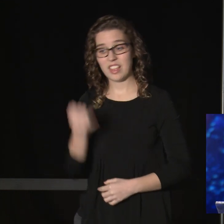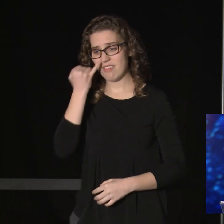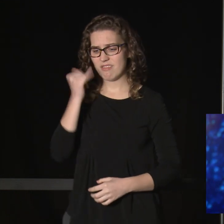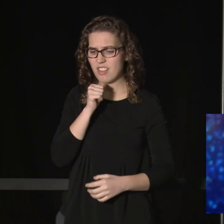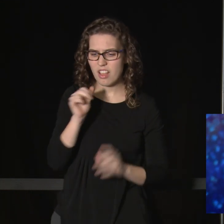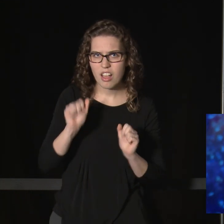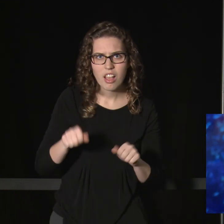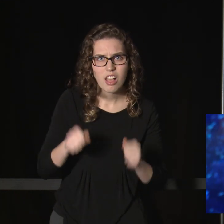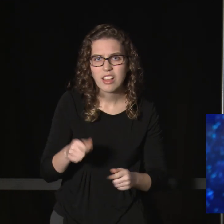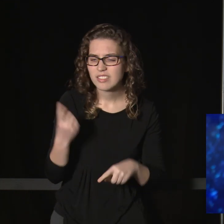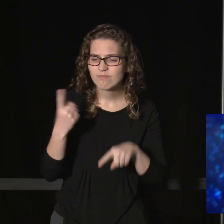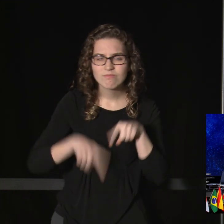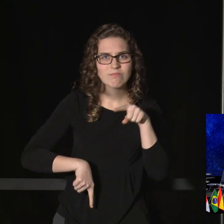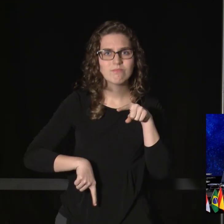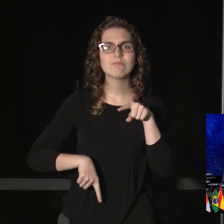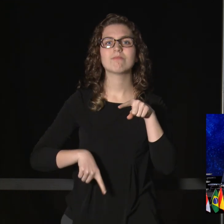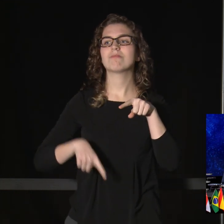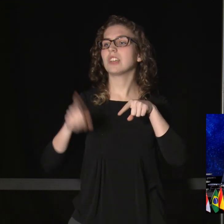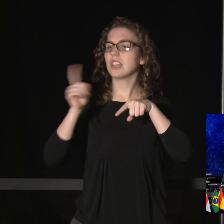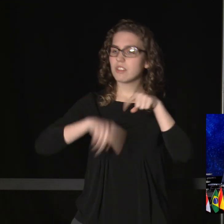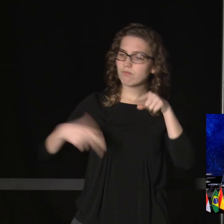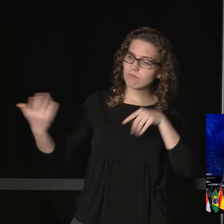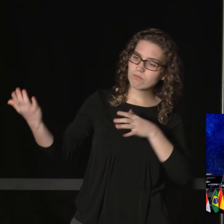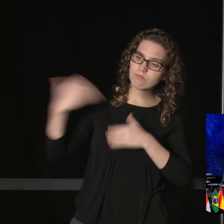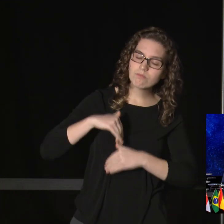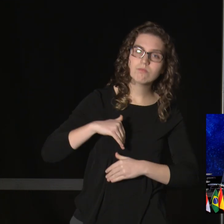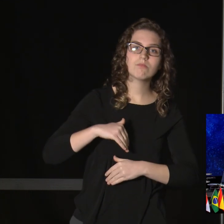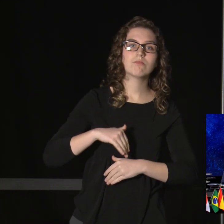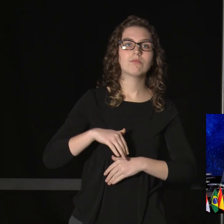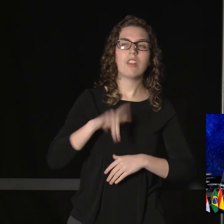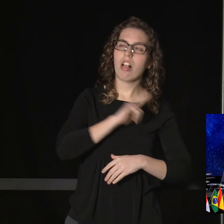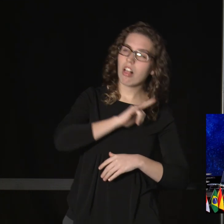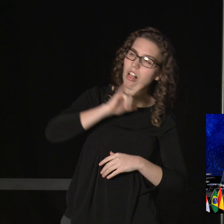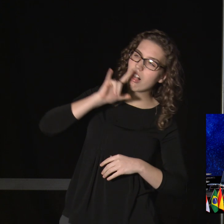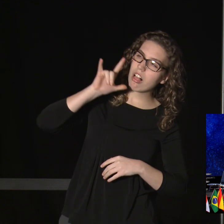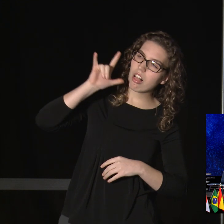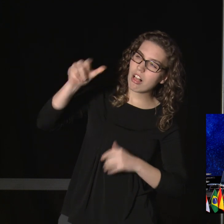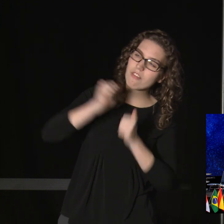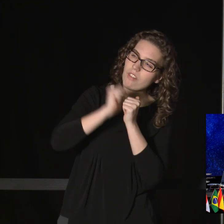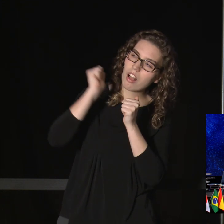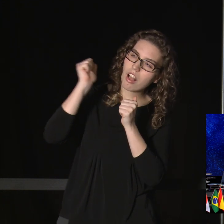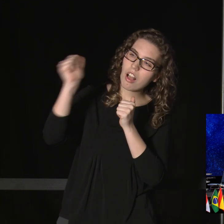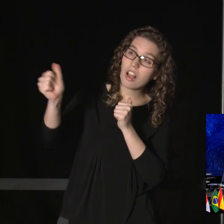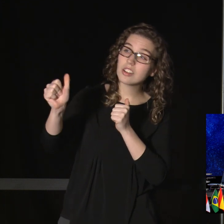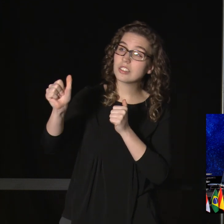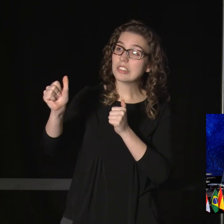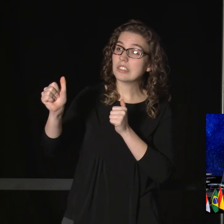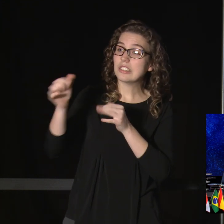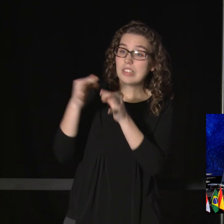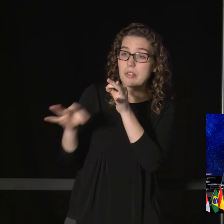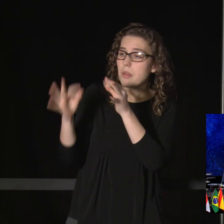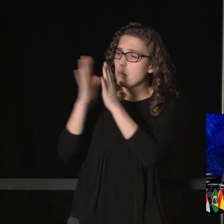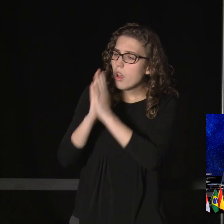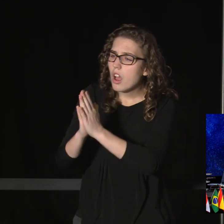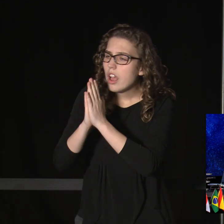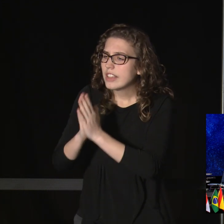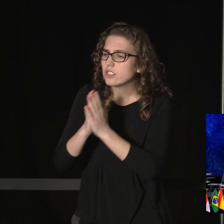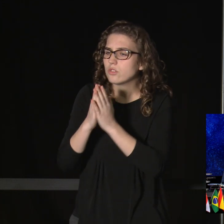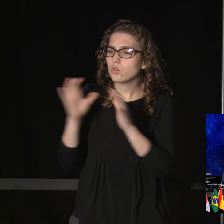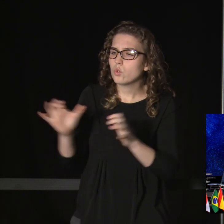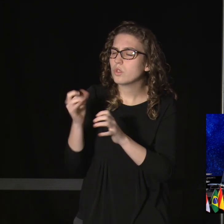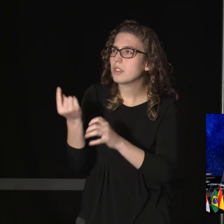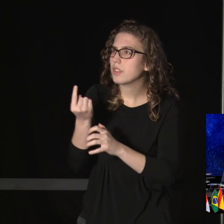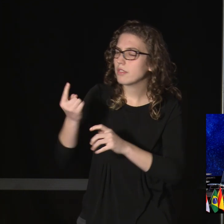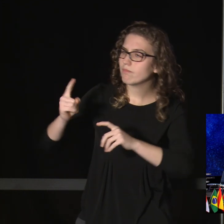go, even if you can't join us in Iceland and fly all that far distance just to pray for people and to do something radical for